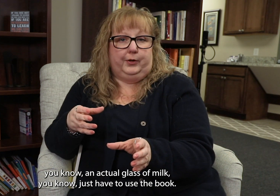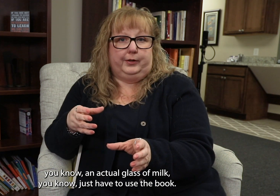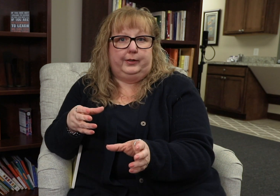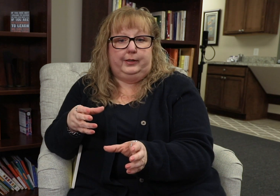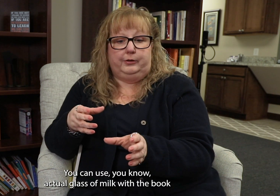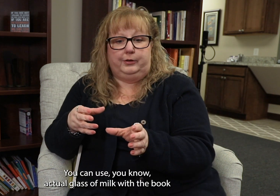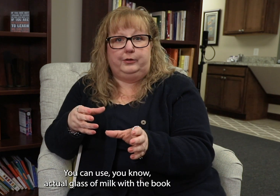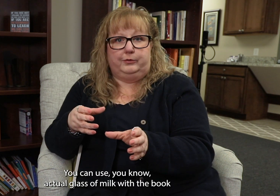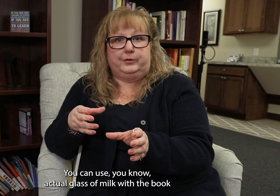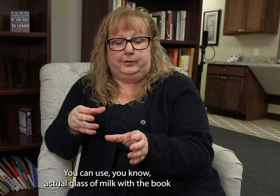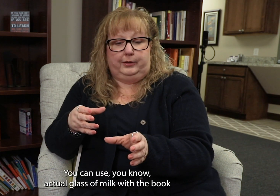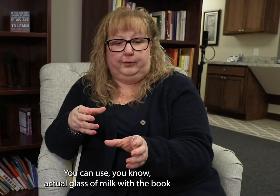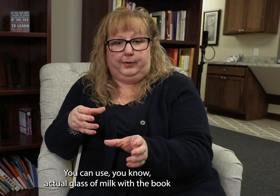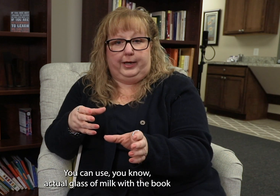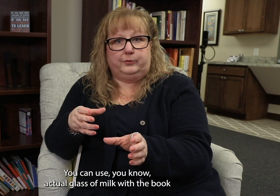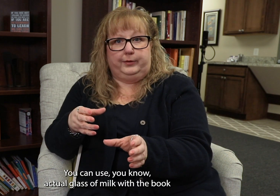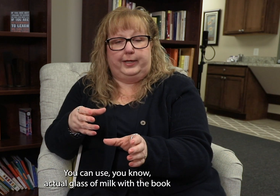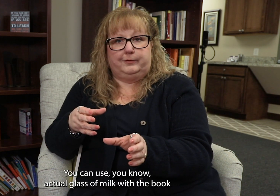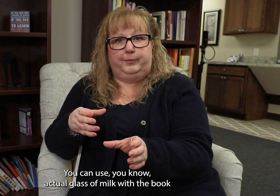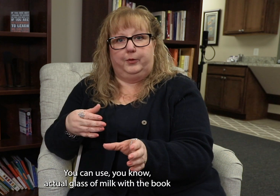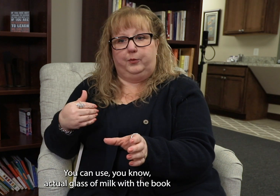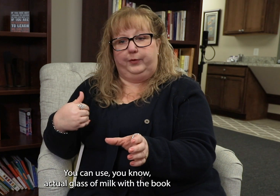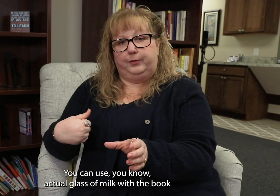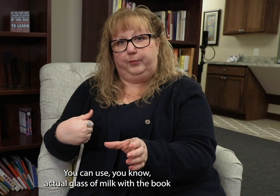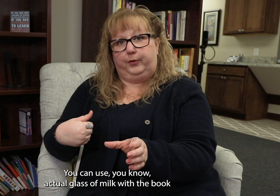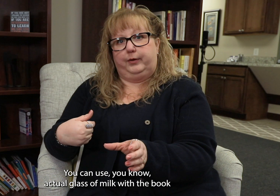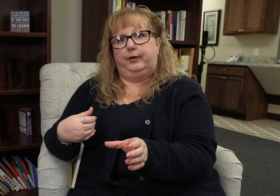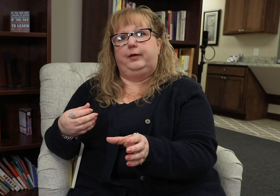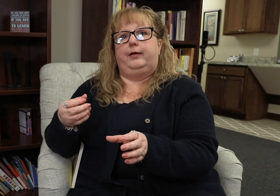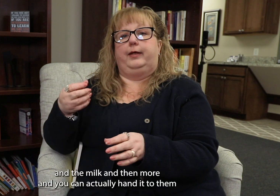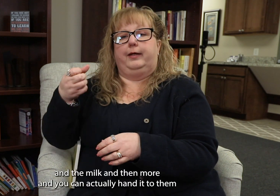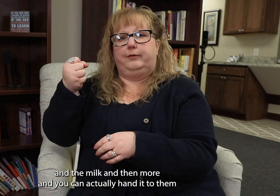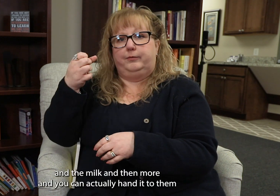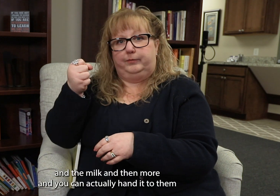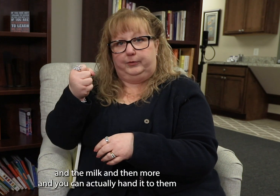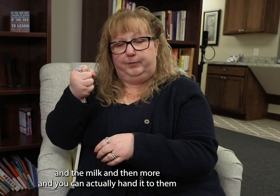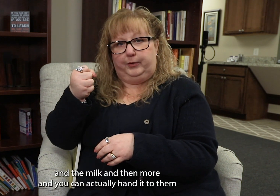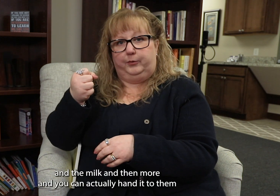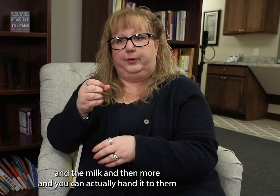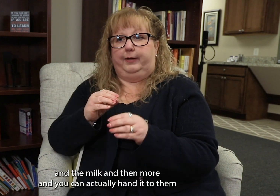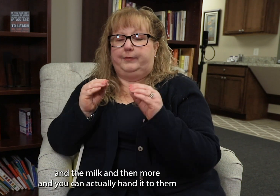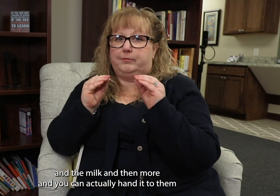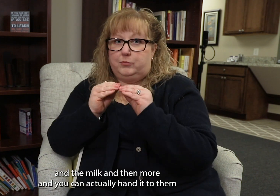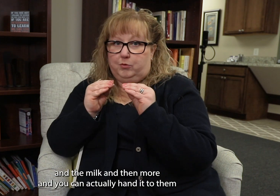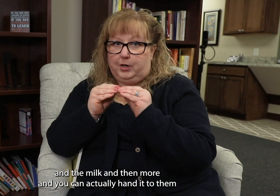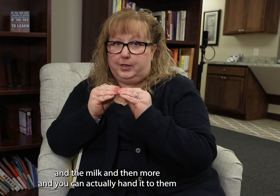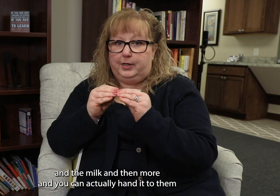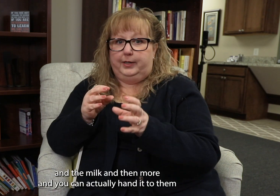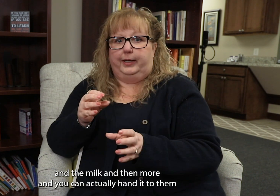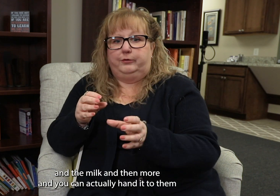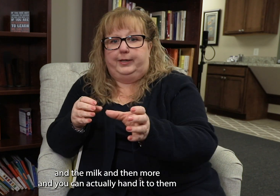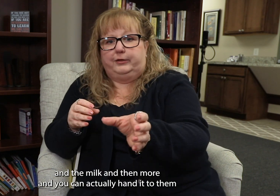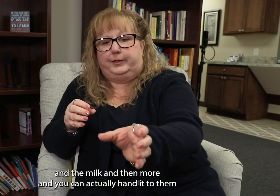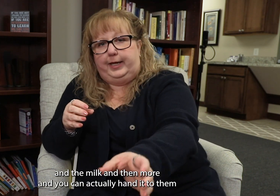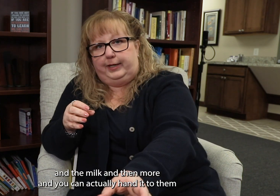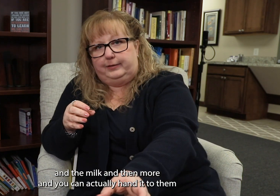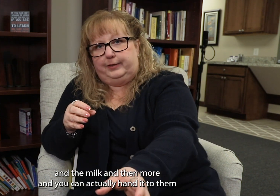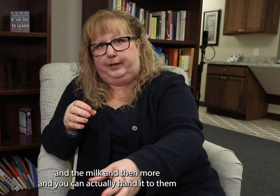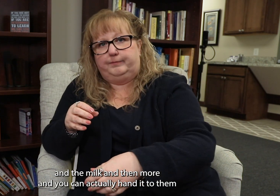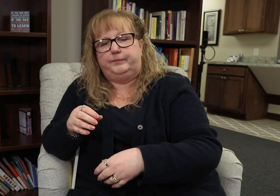book. You can use, you know, actual glass of milk with the book and the milk and then more, and you can actually hand it to them